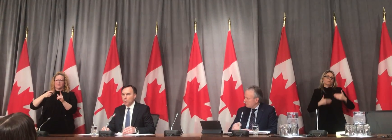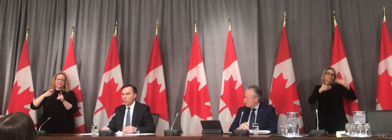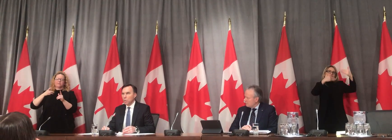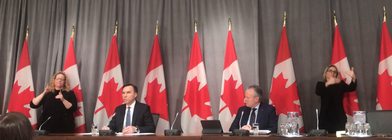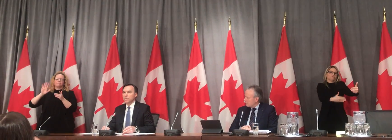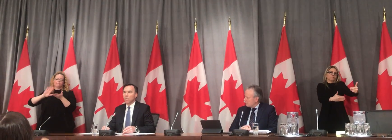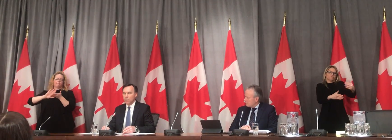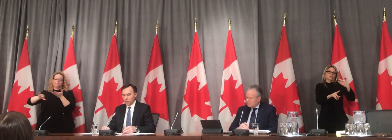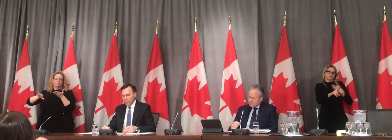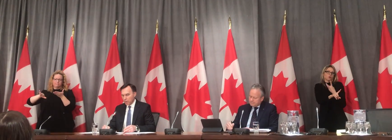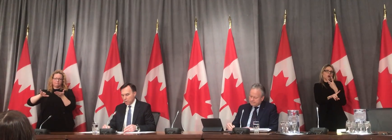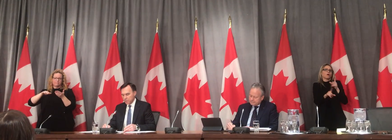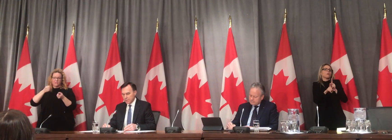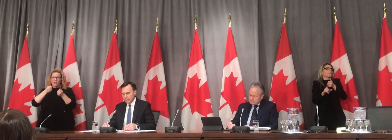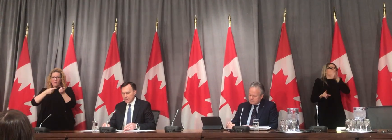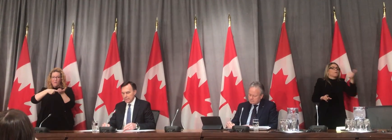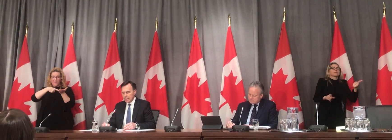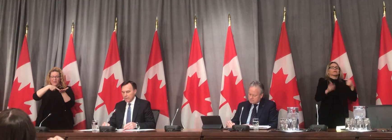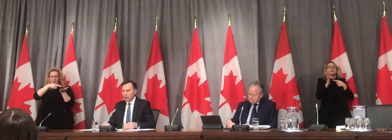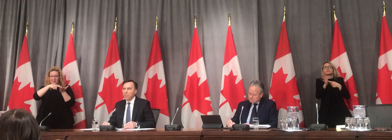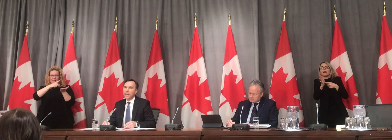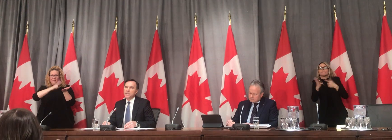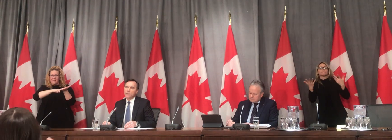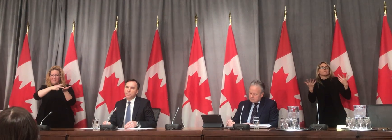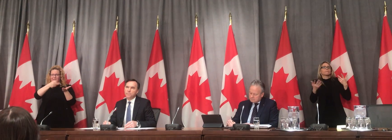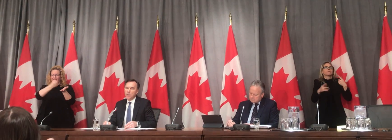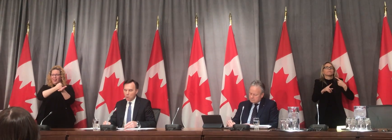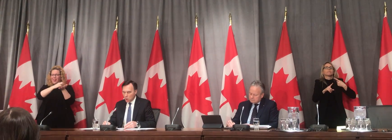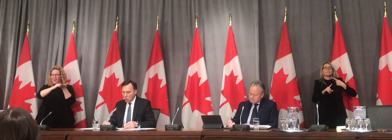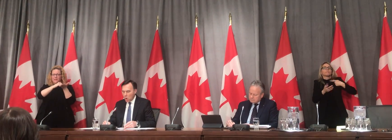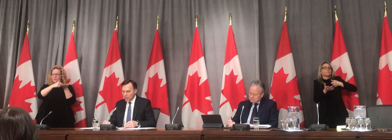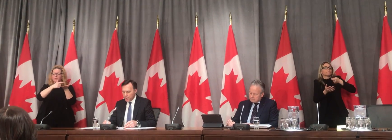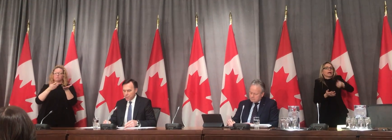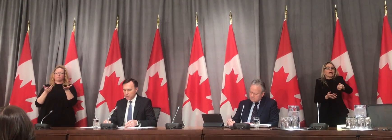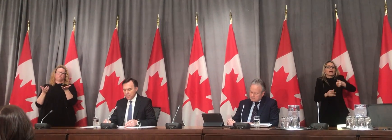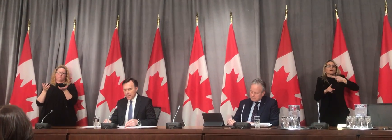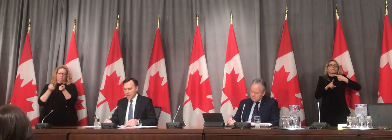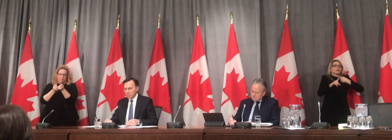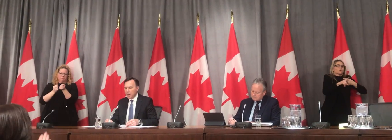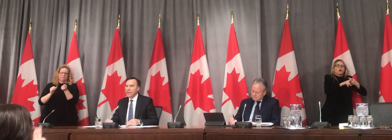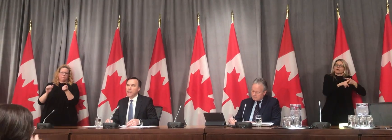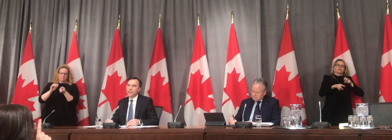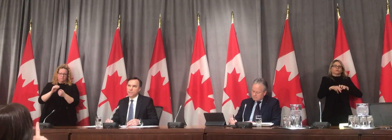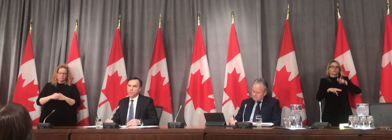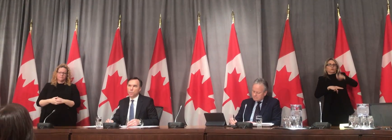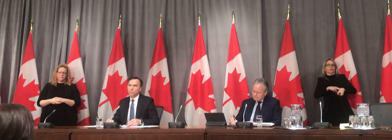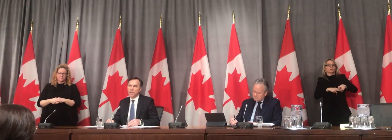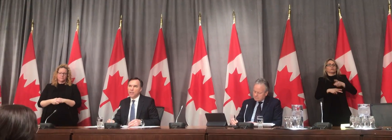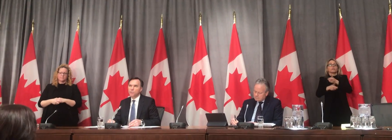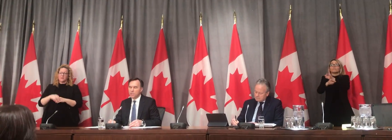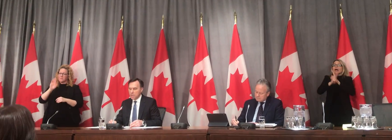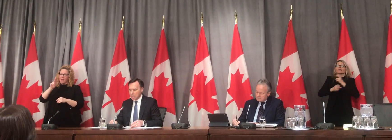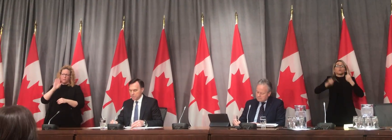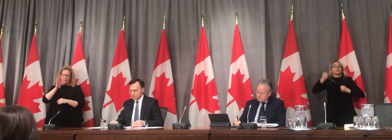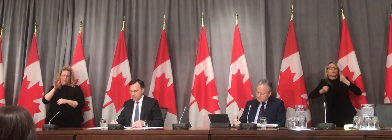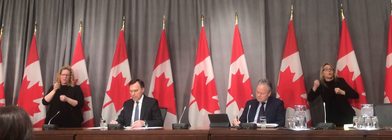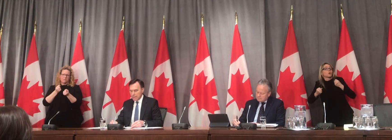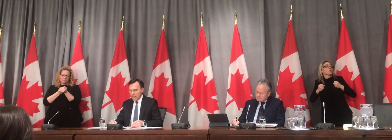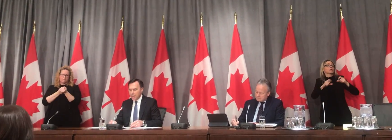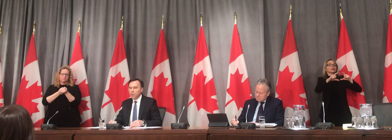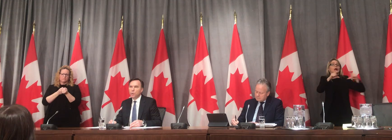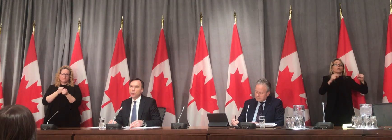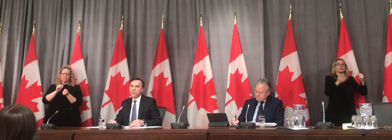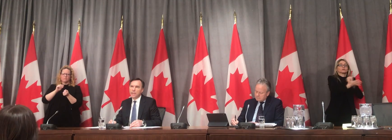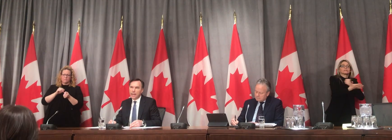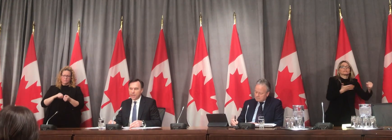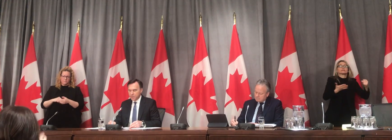on auto loans or on credit cards. Our banks have a long history of standing by Canadians through challenging times.